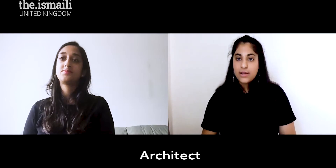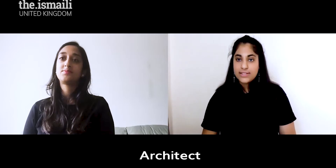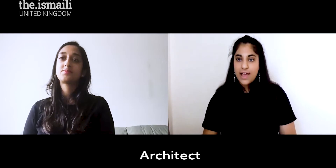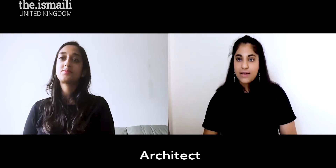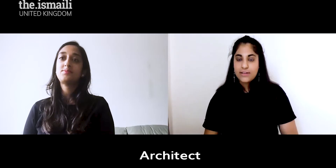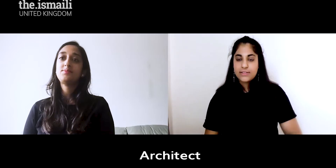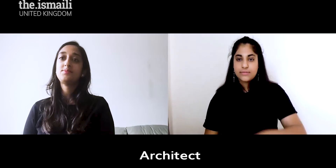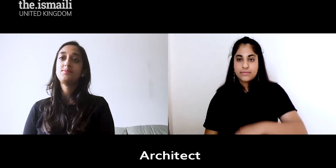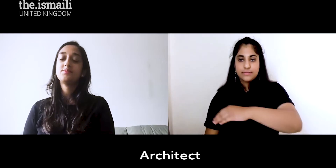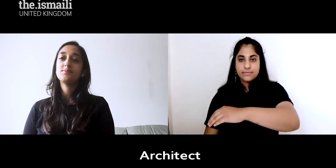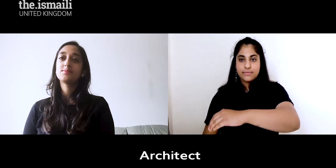Architect.